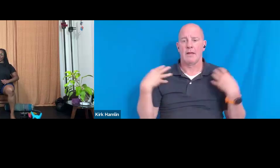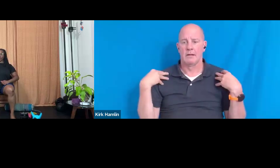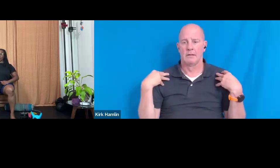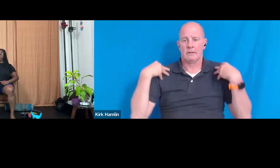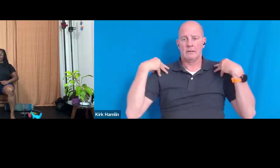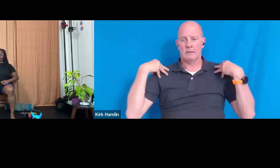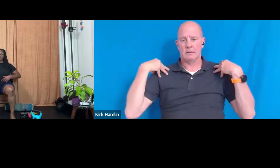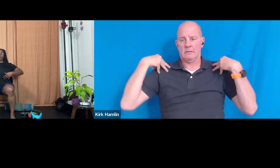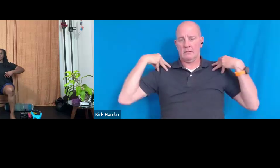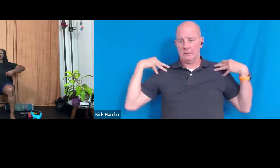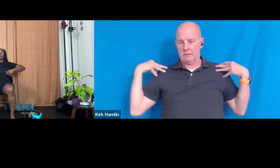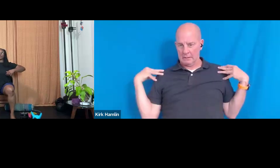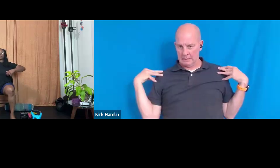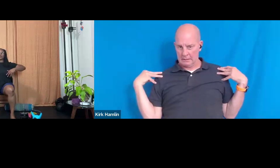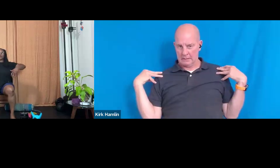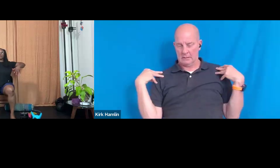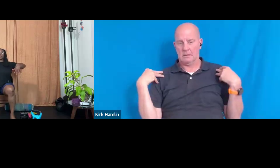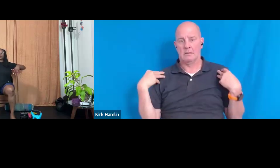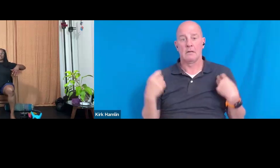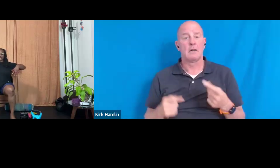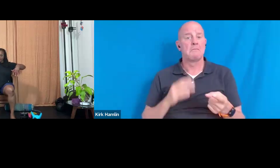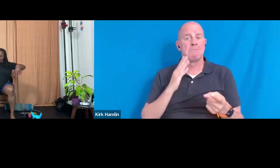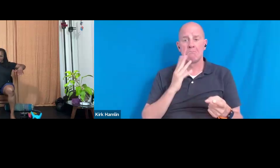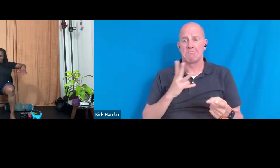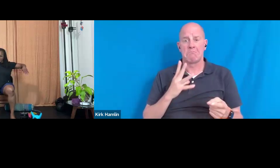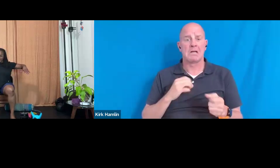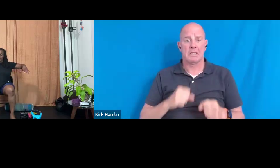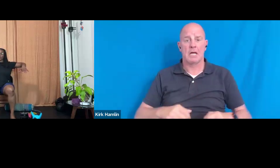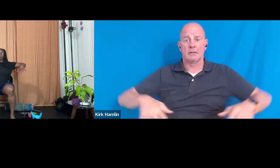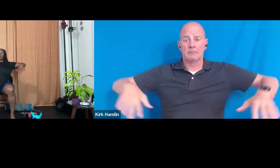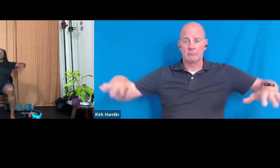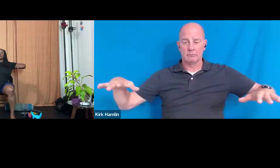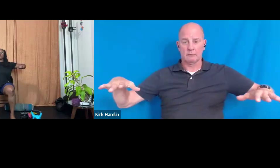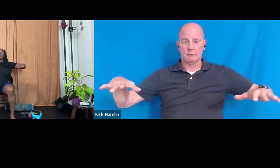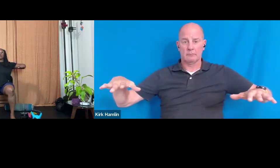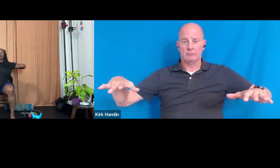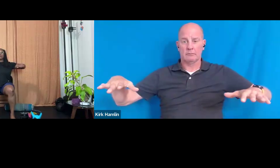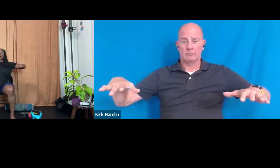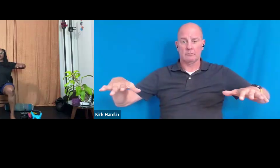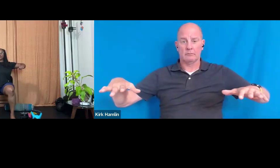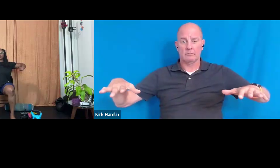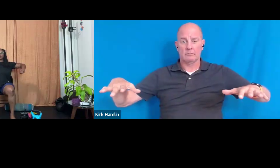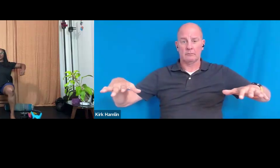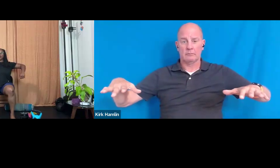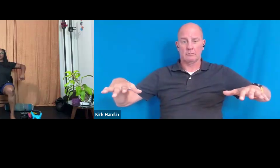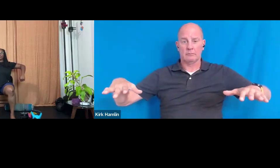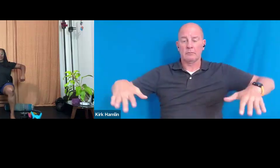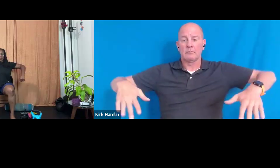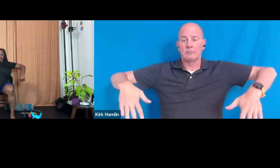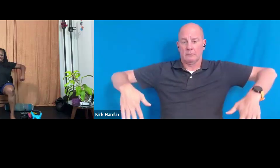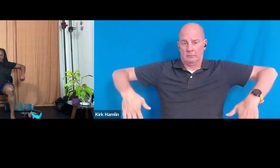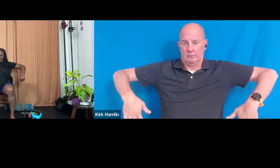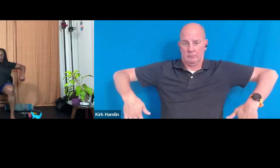away. Or if you know that you are okay with raising the arms up, you can raise the arms up parallel to the